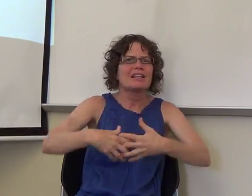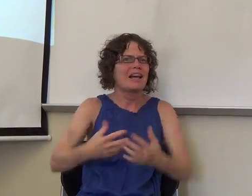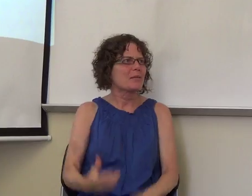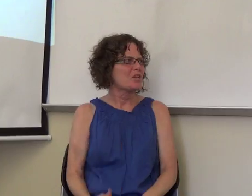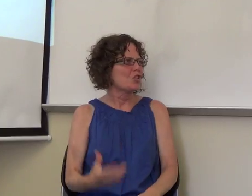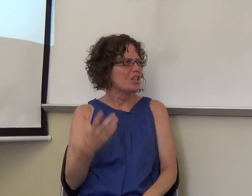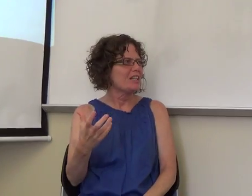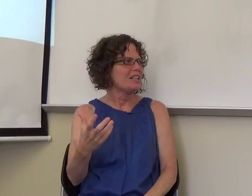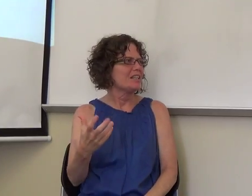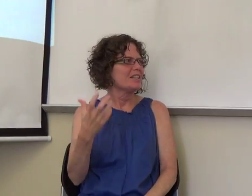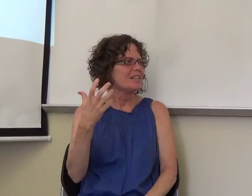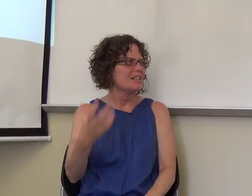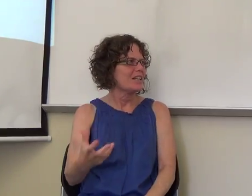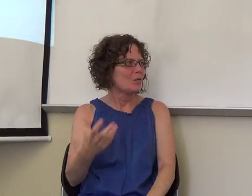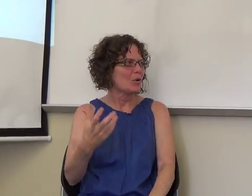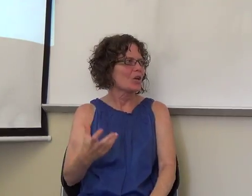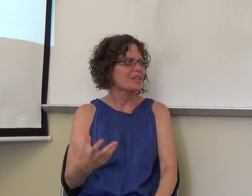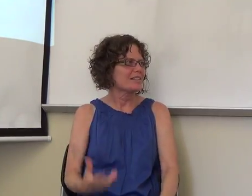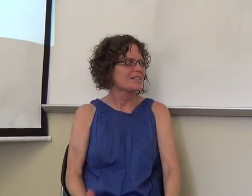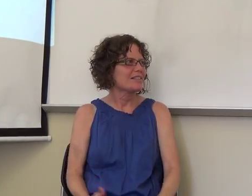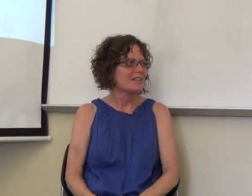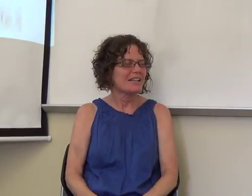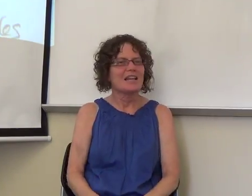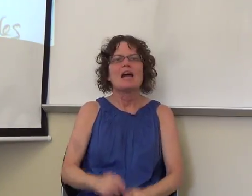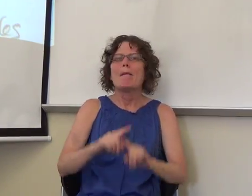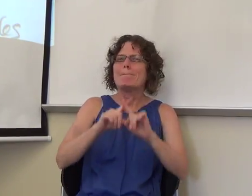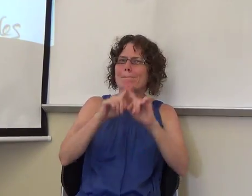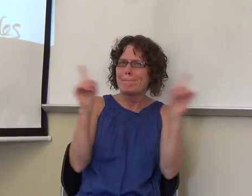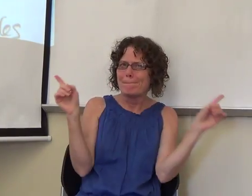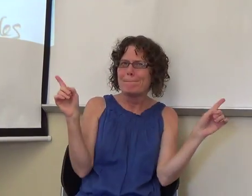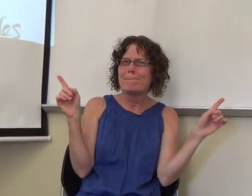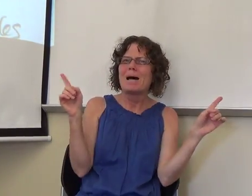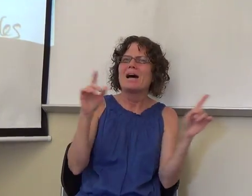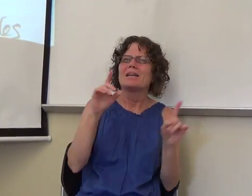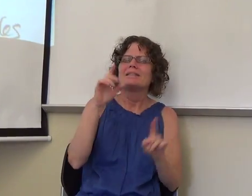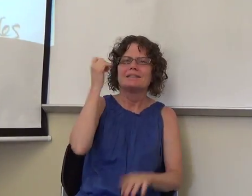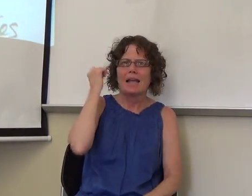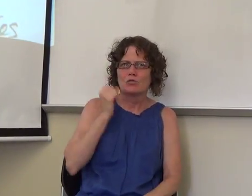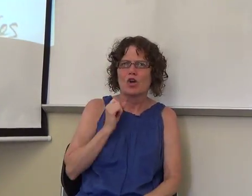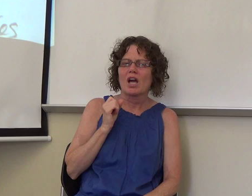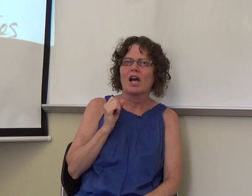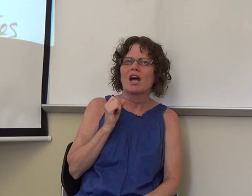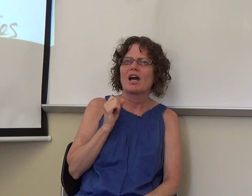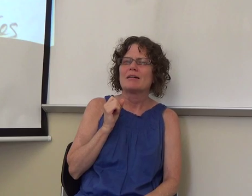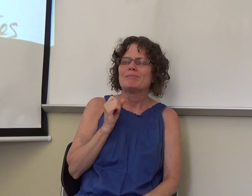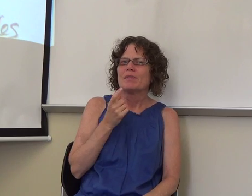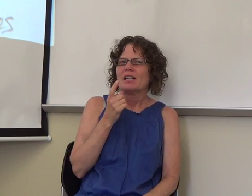like a machine, it works. but Sandra, here's what you have to do.